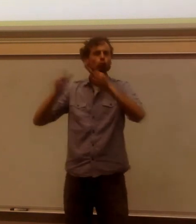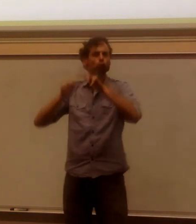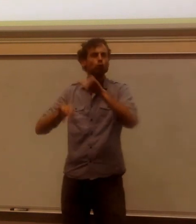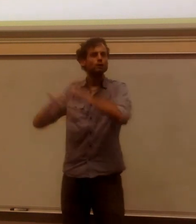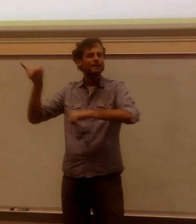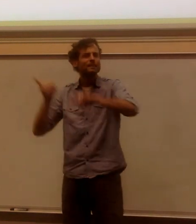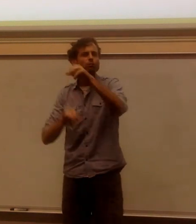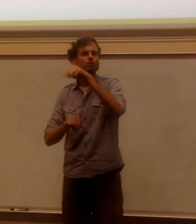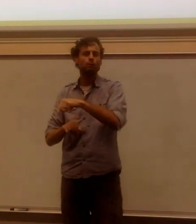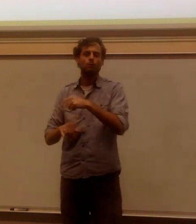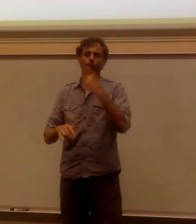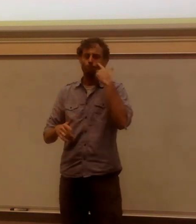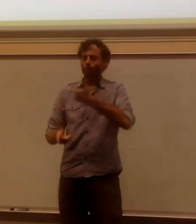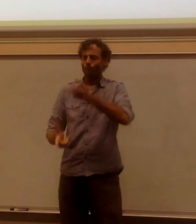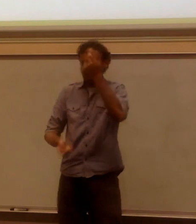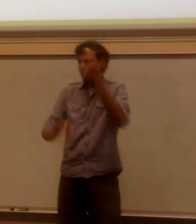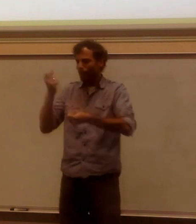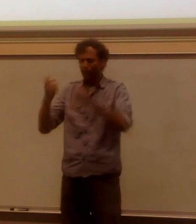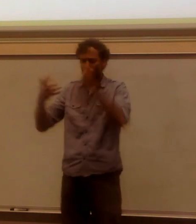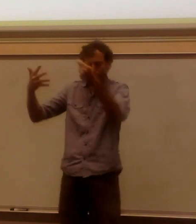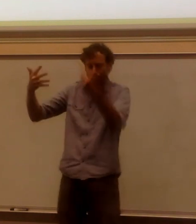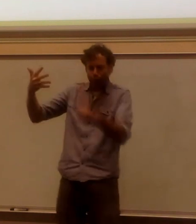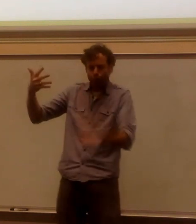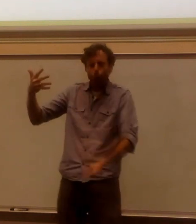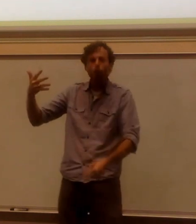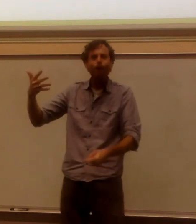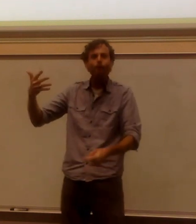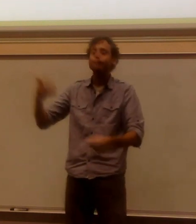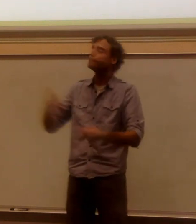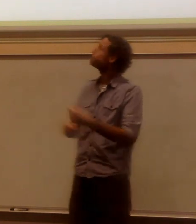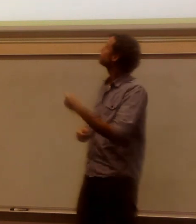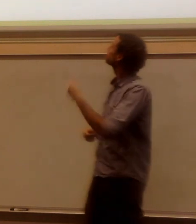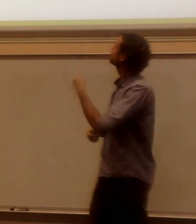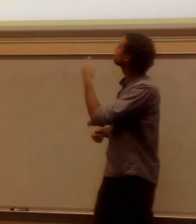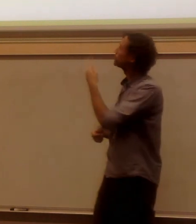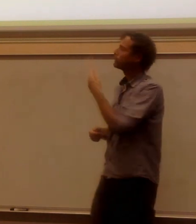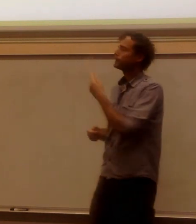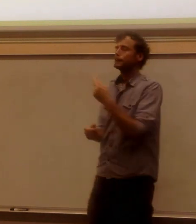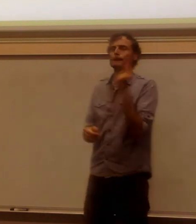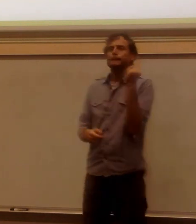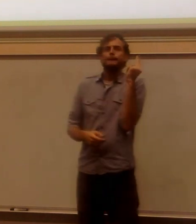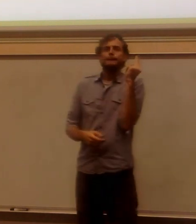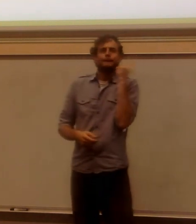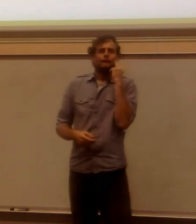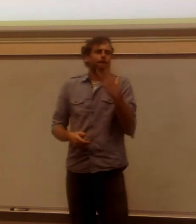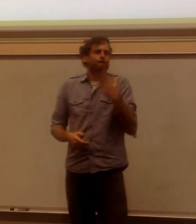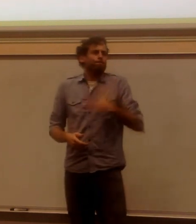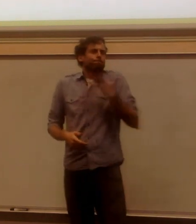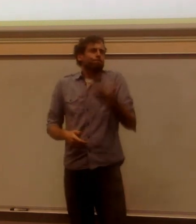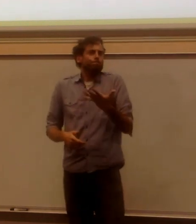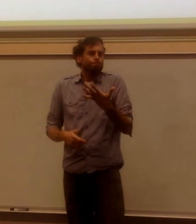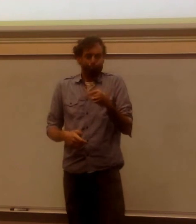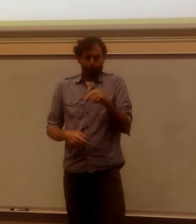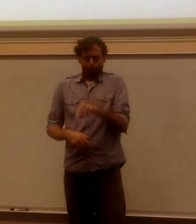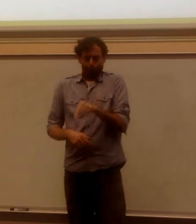There has been various research conducted on the use of text relay services by deaf and hard of hearing people.